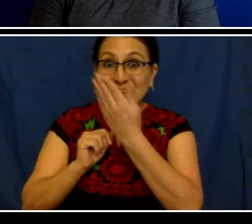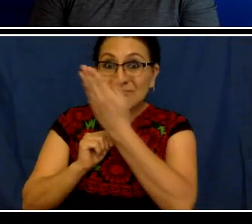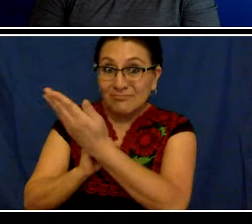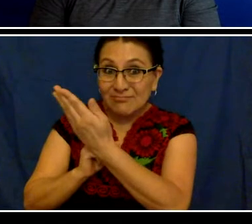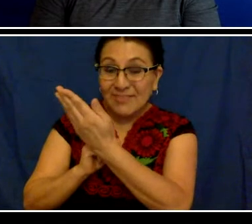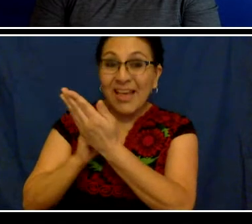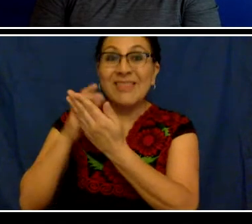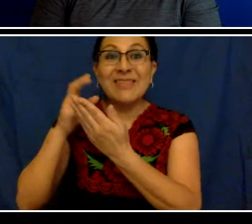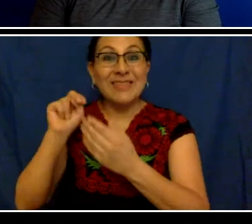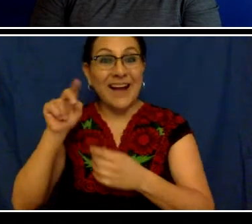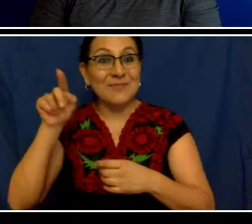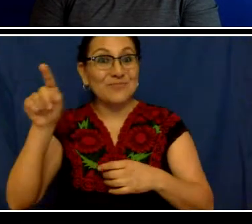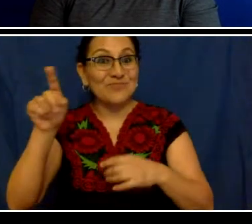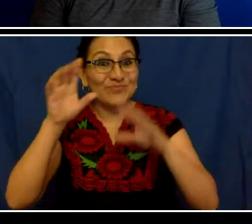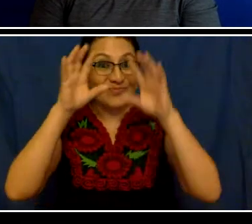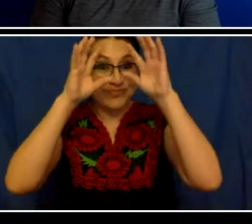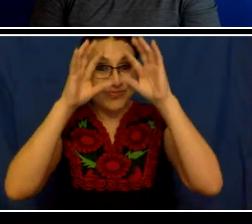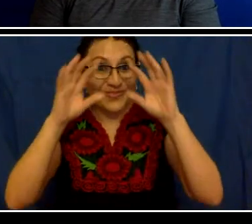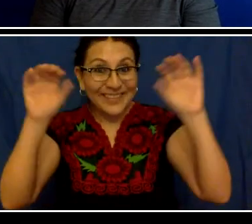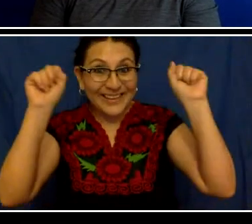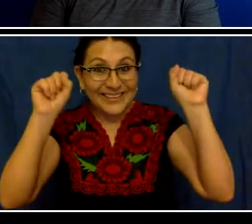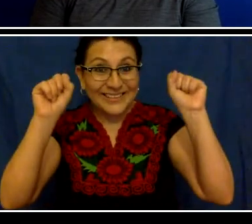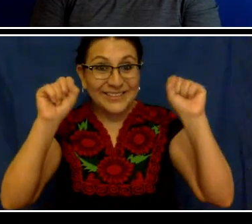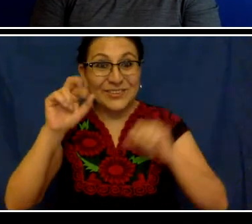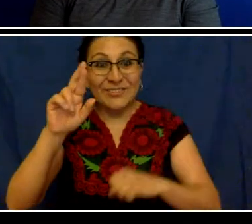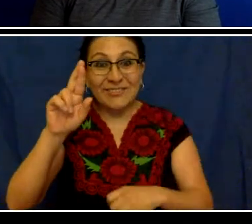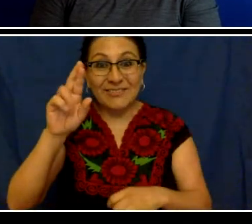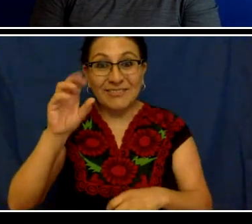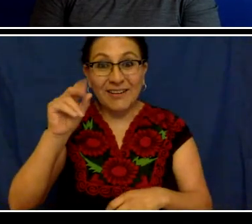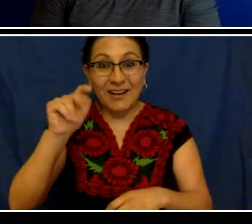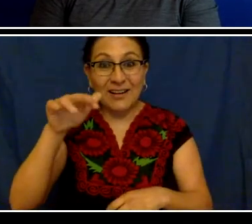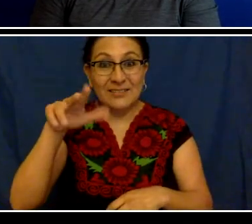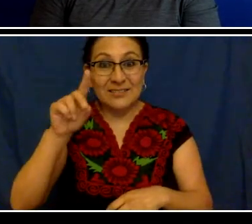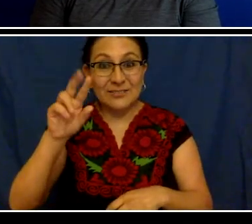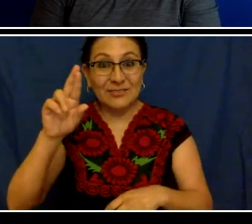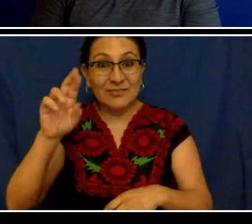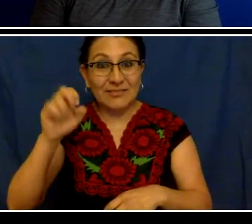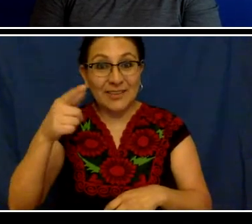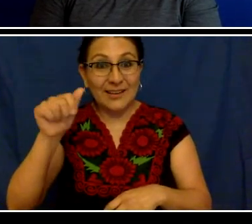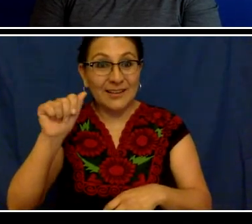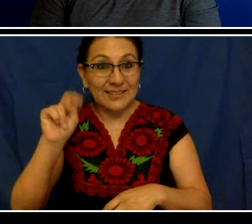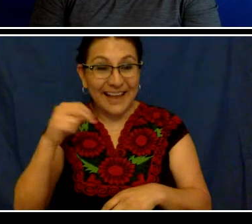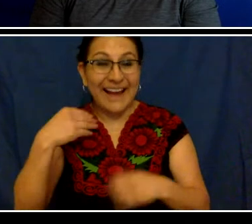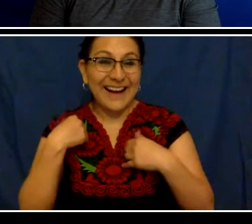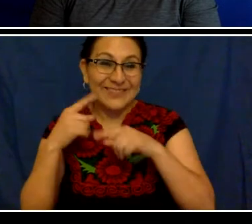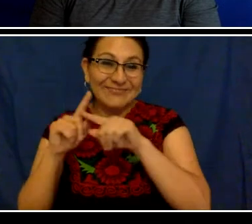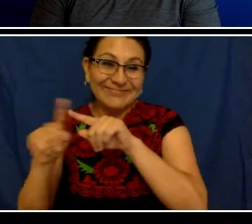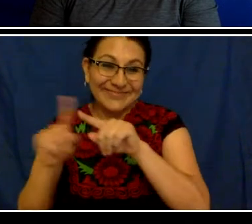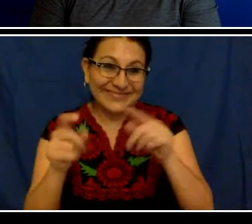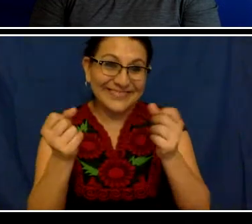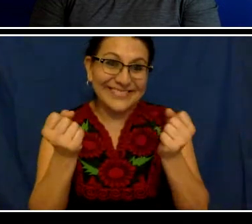100-402. Okay, we proposed that to President Reagan.